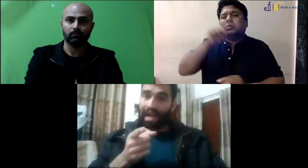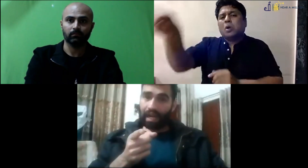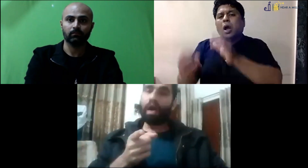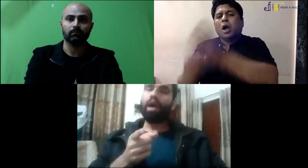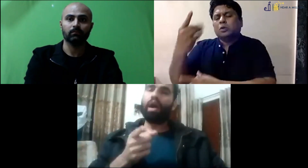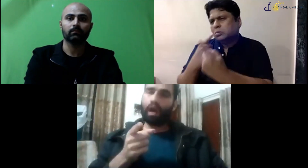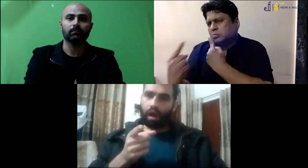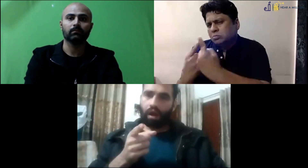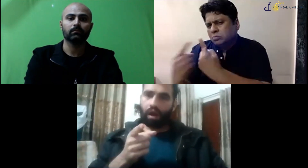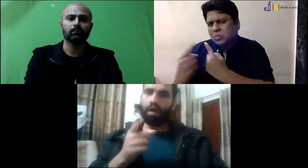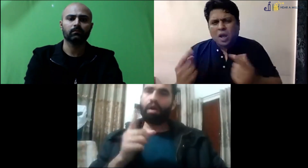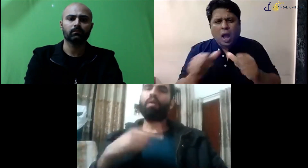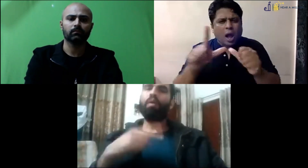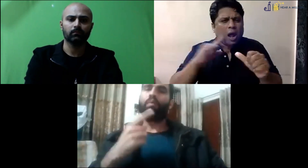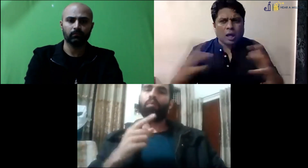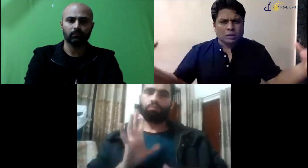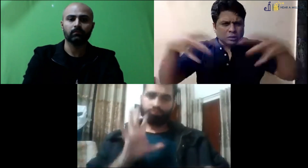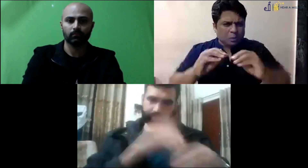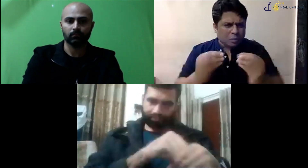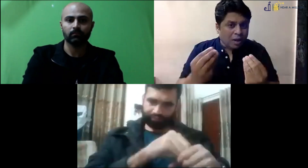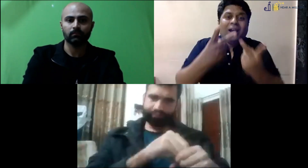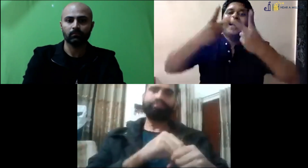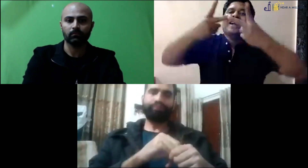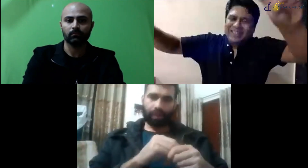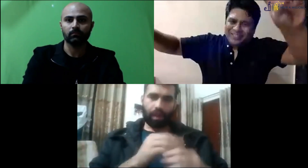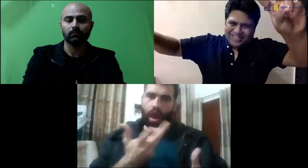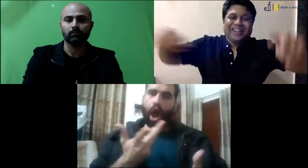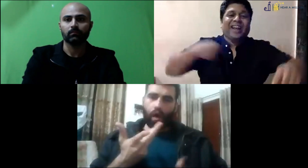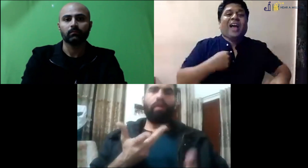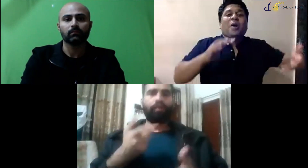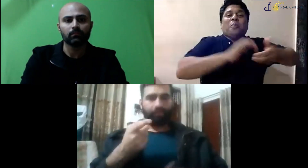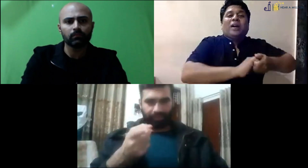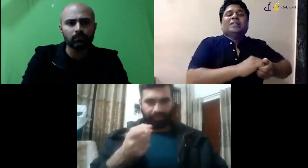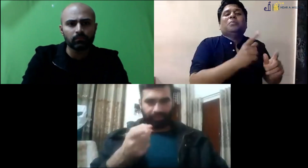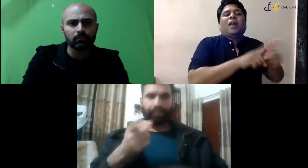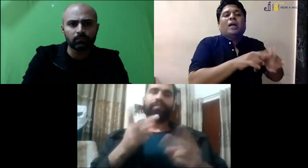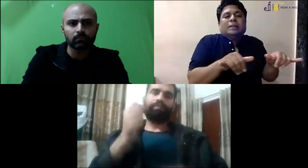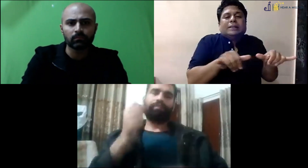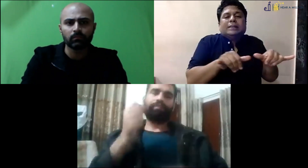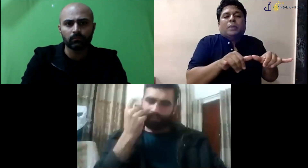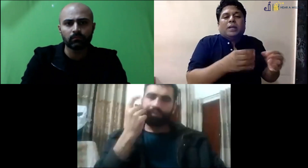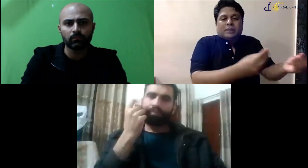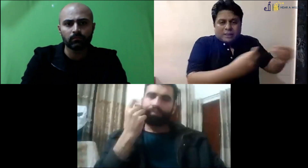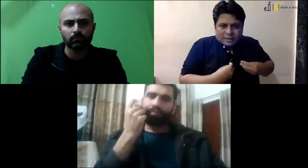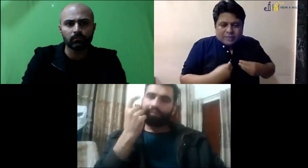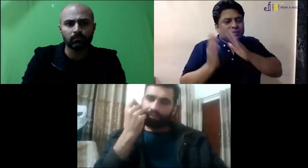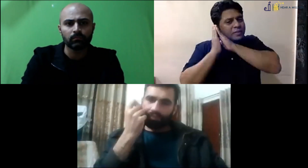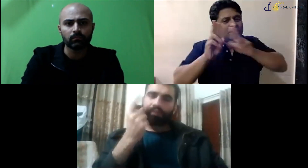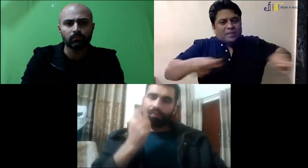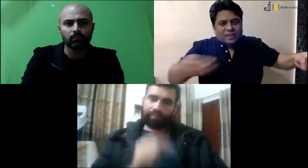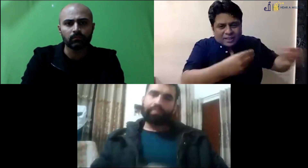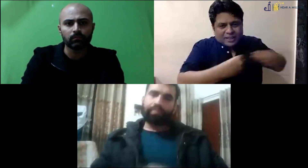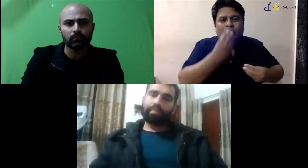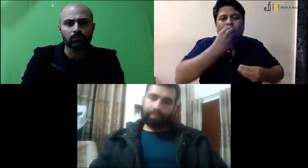them whether they would like to affiliate or we have to discuss. That's a different thing. Partnering with the